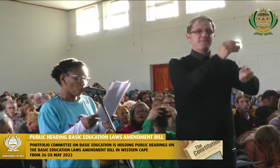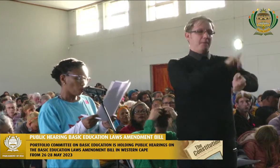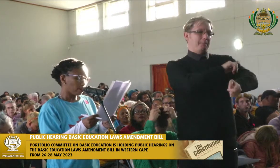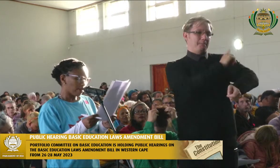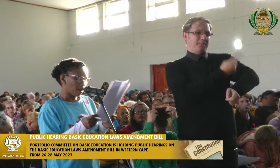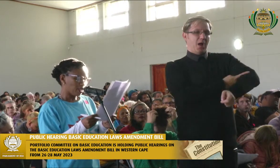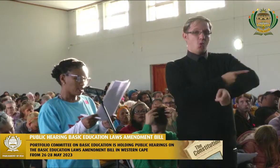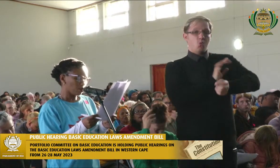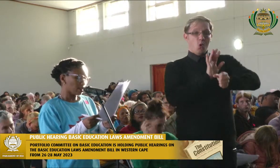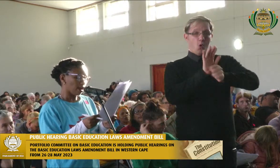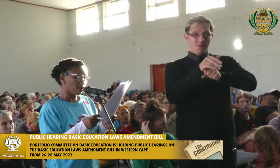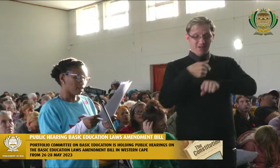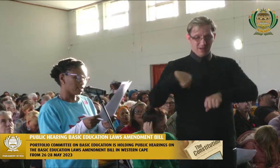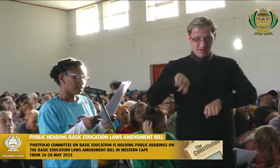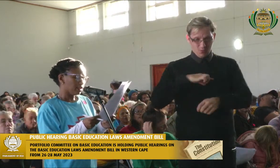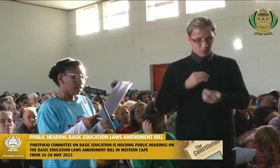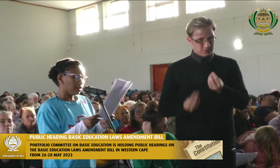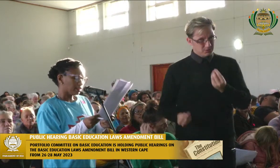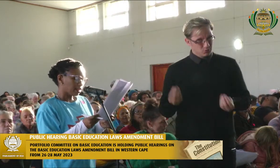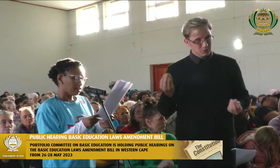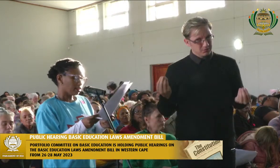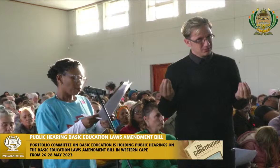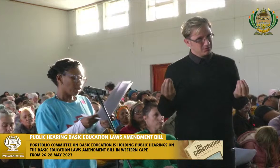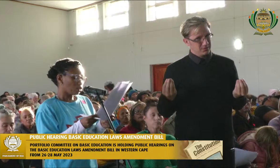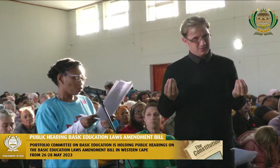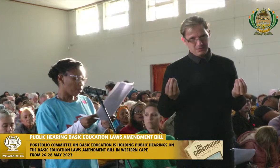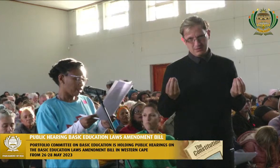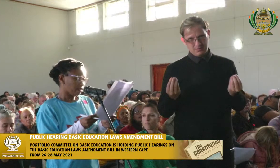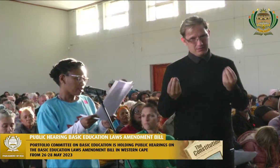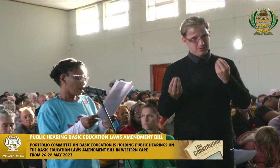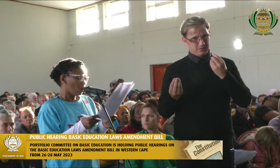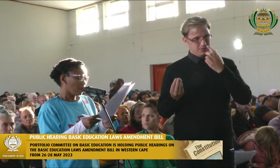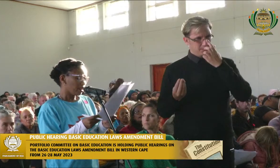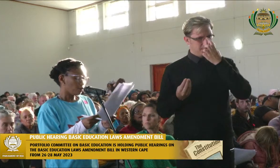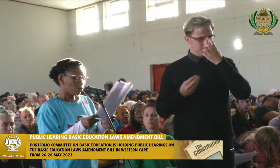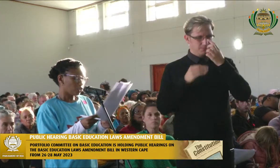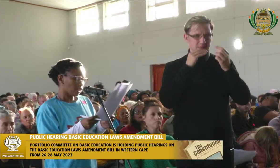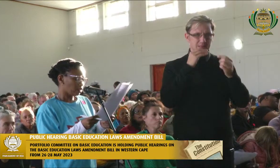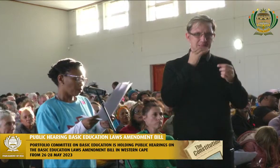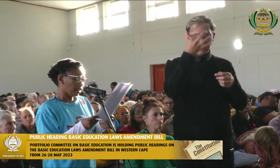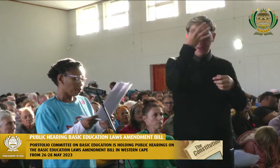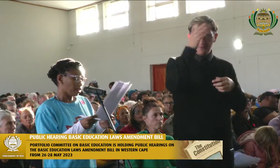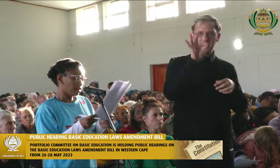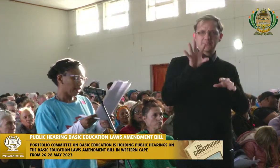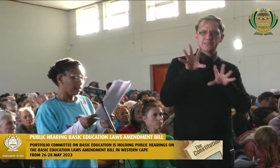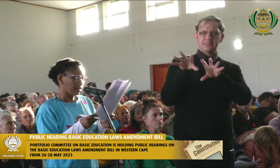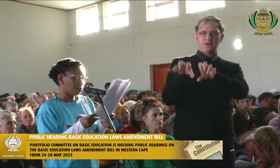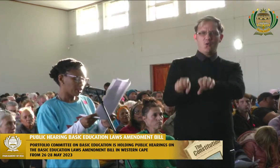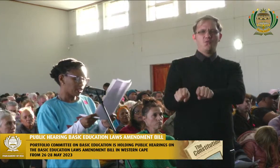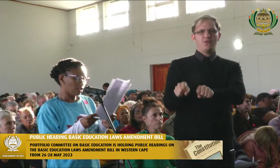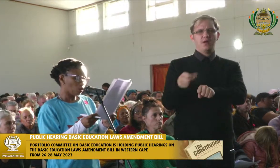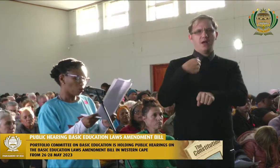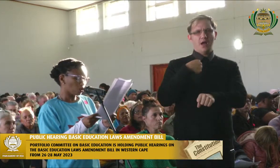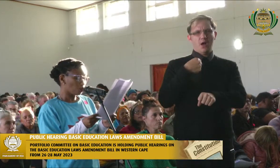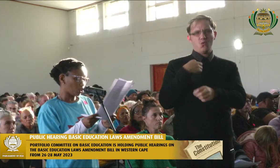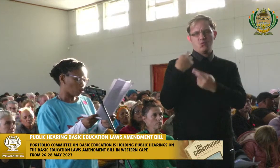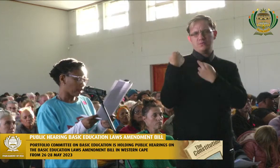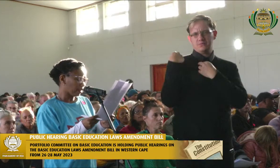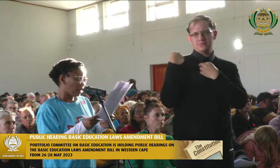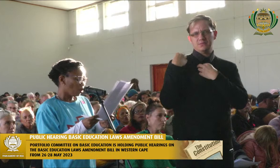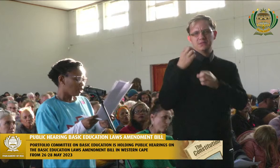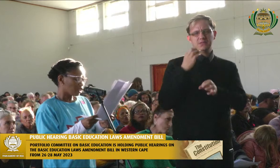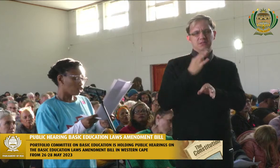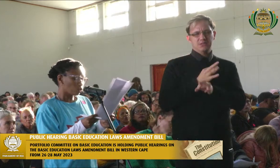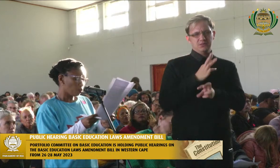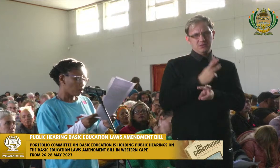of the war on families and with governments taking the place of parents. We therefore reject the Bella Bill, and in particular Clause